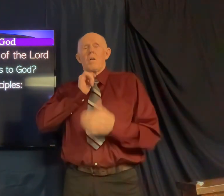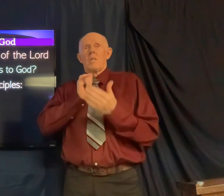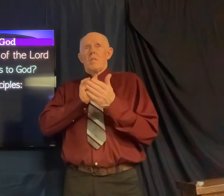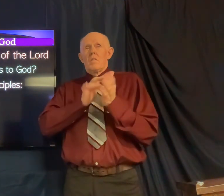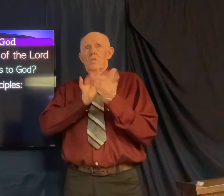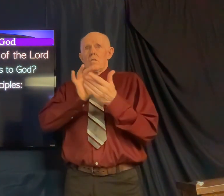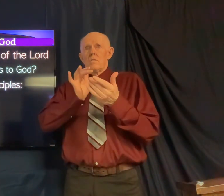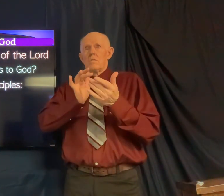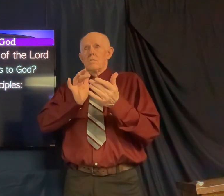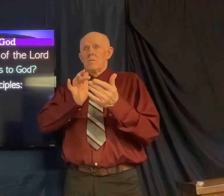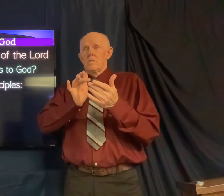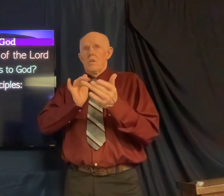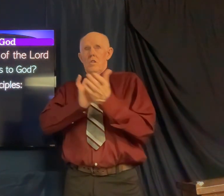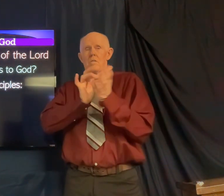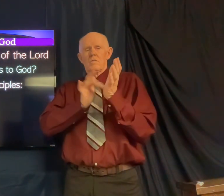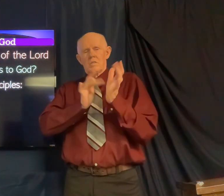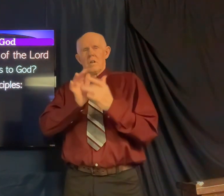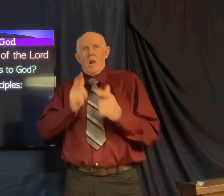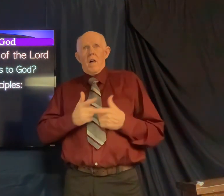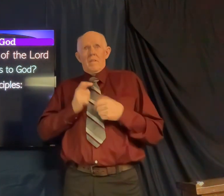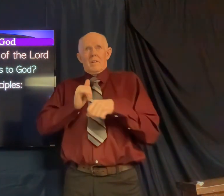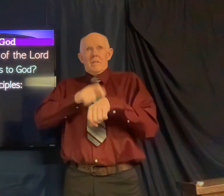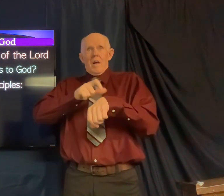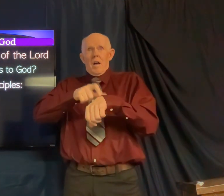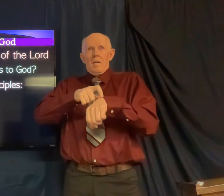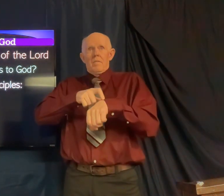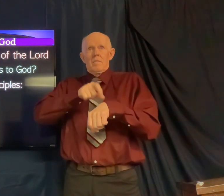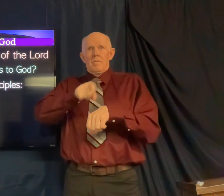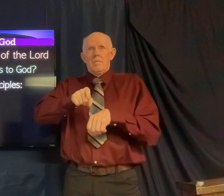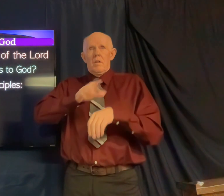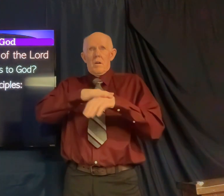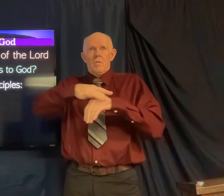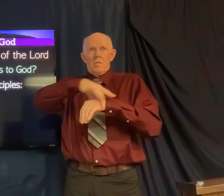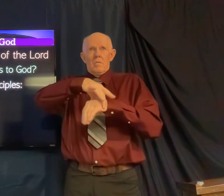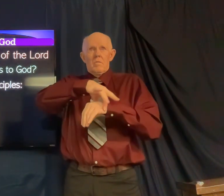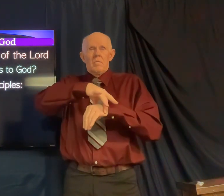A few times Jesus, when He was living on earth,